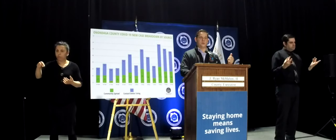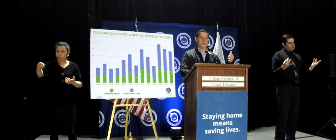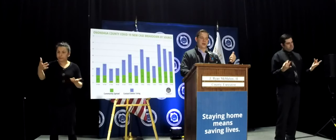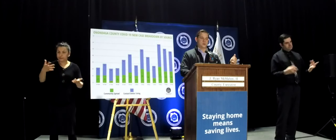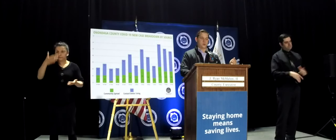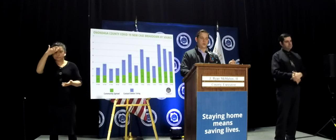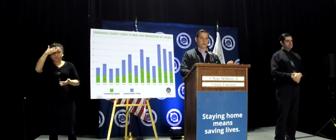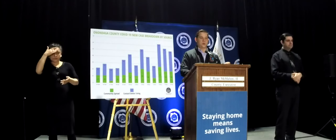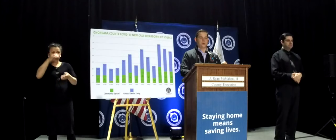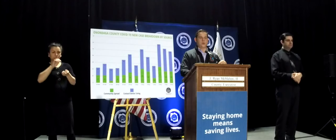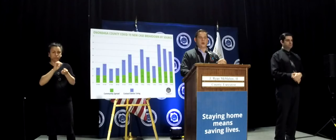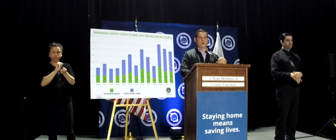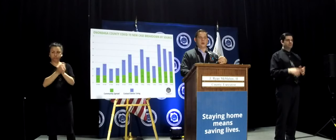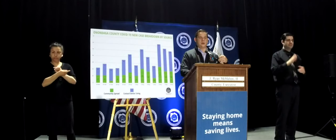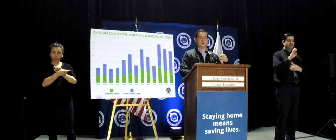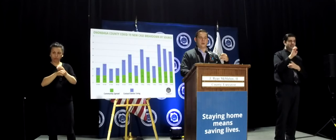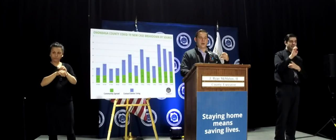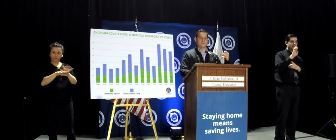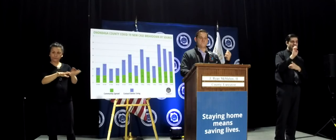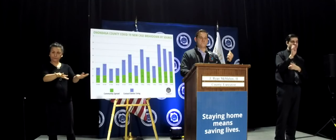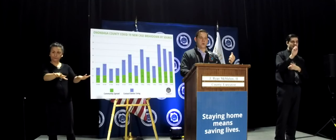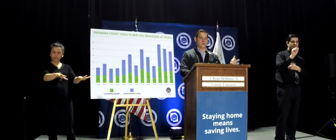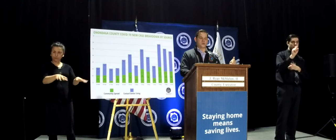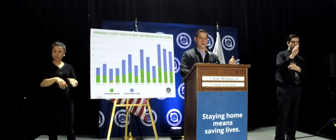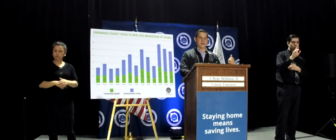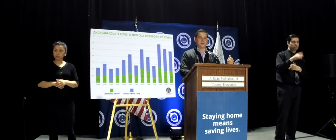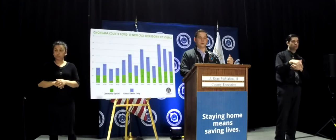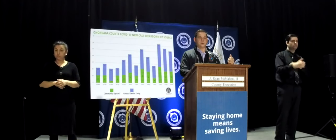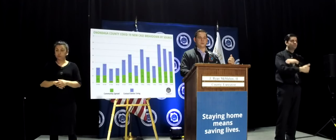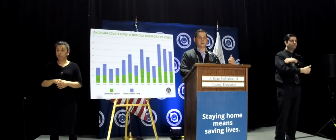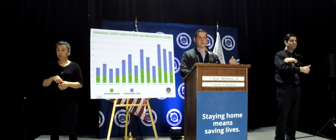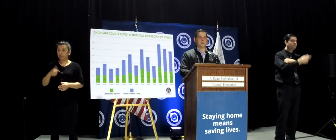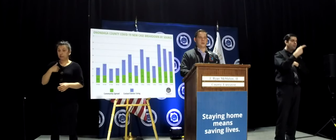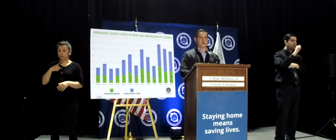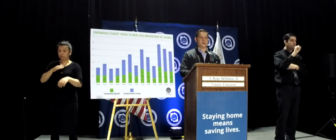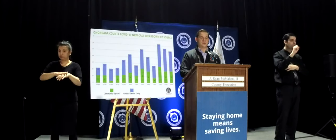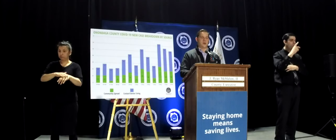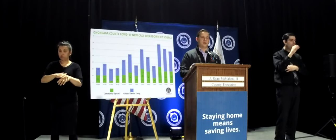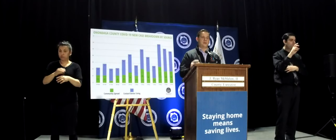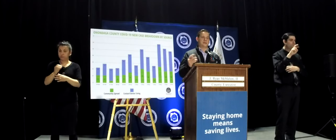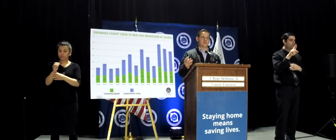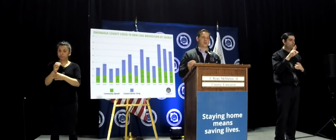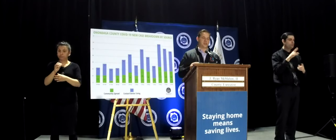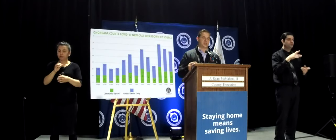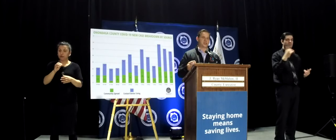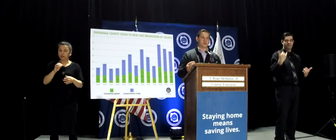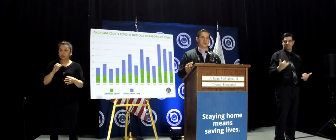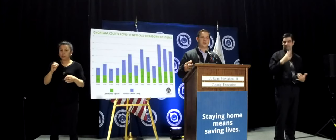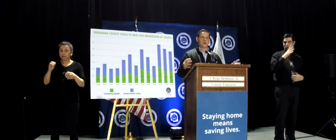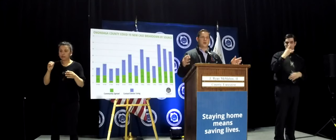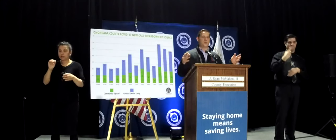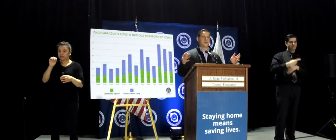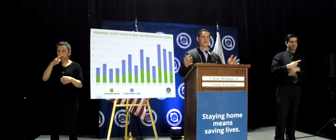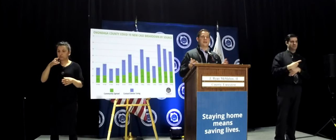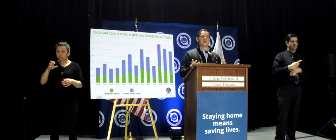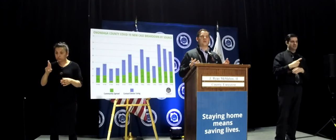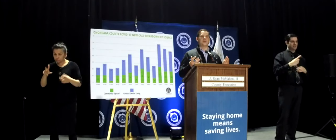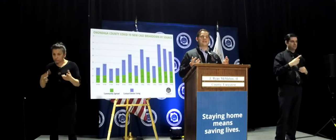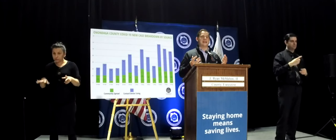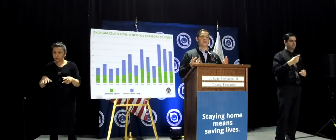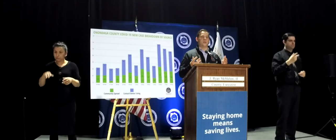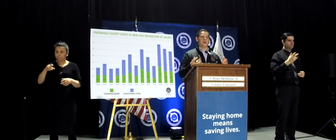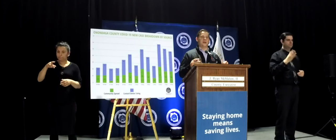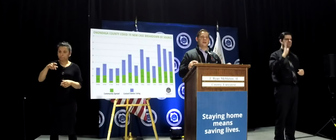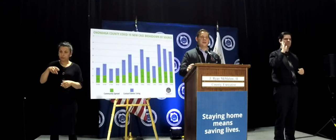we went through Passover, now we got Mother's Day. So, these are all events that traditionally we get together